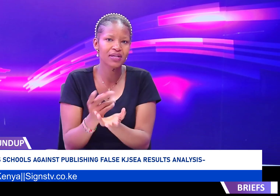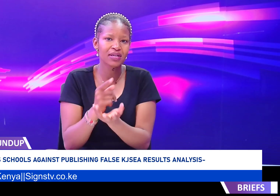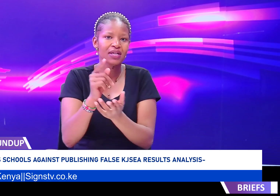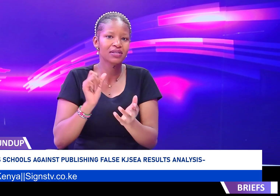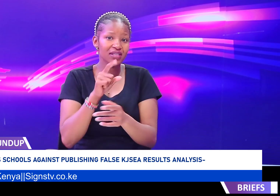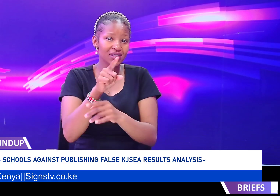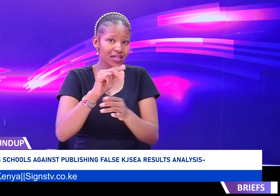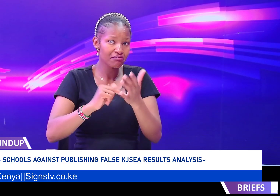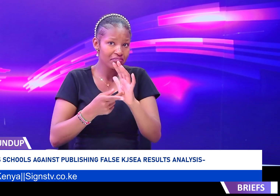school.